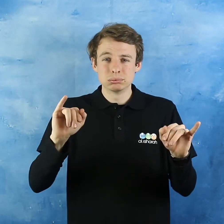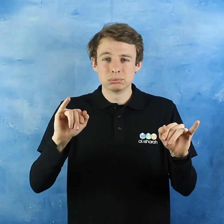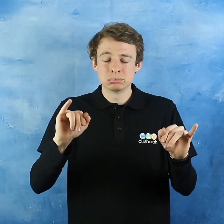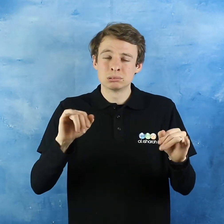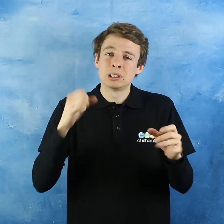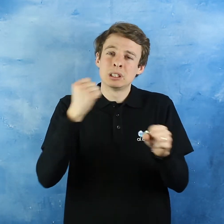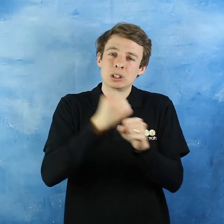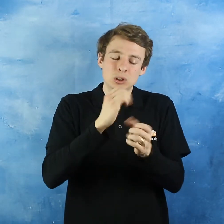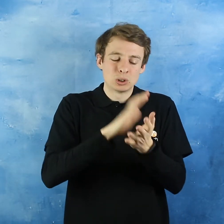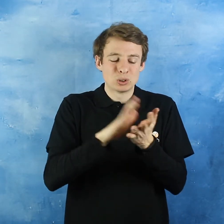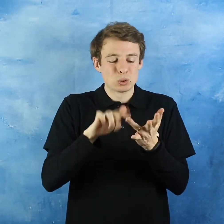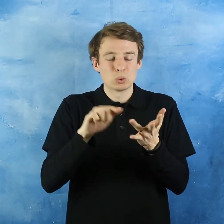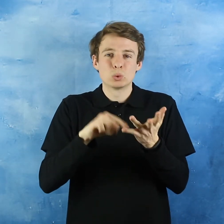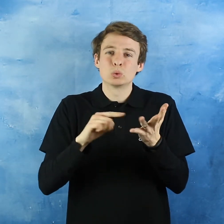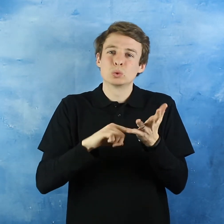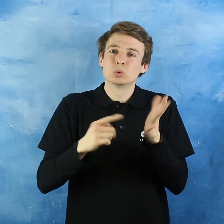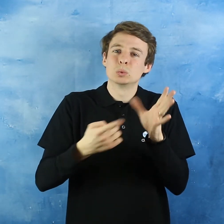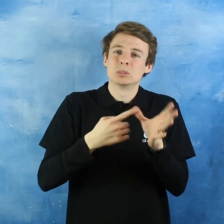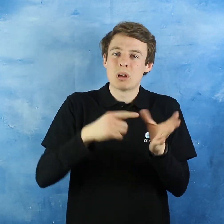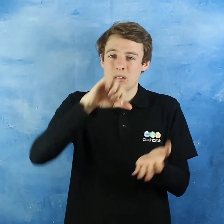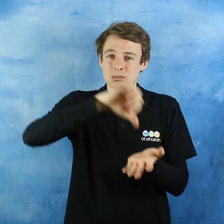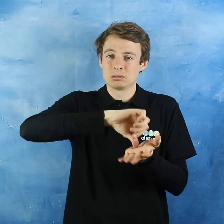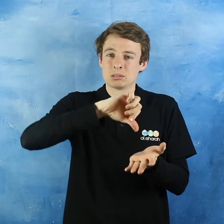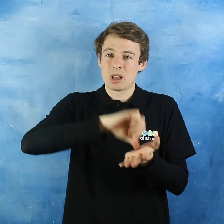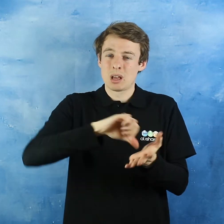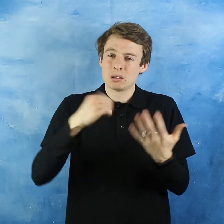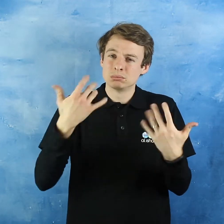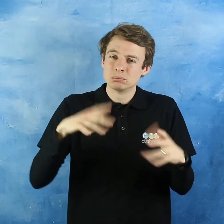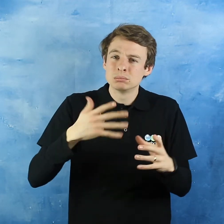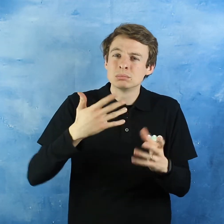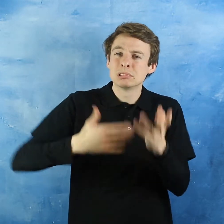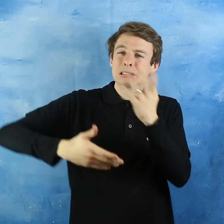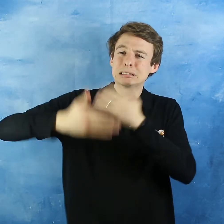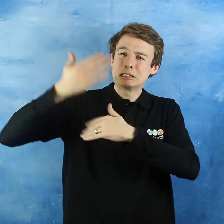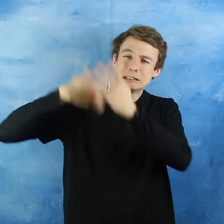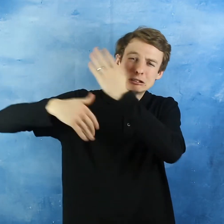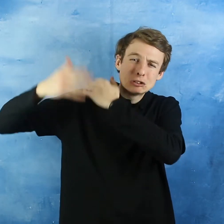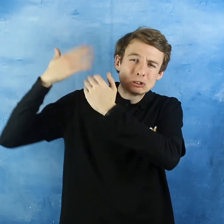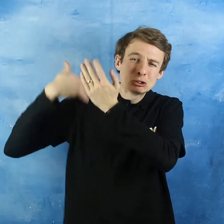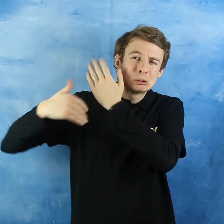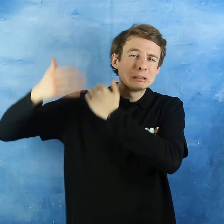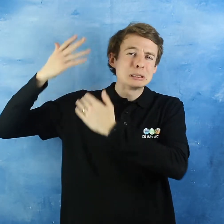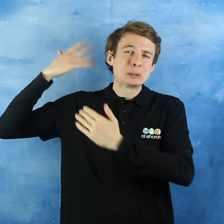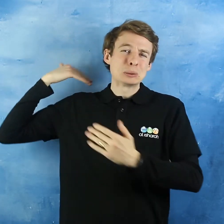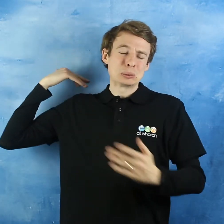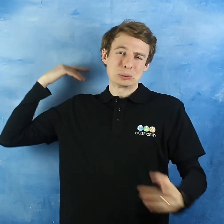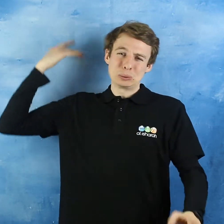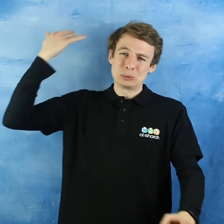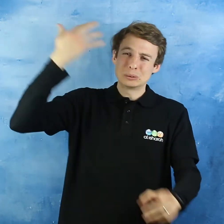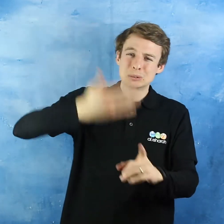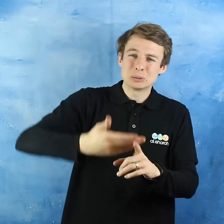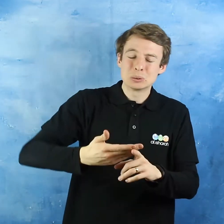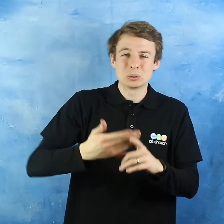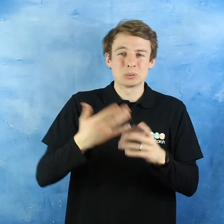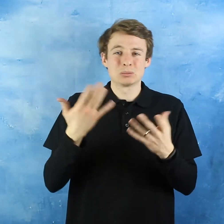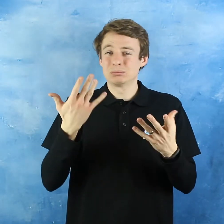ummah that is targeted today. And the whole world is almost